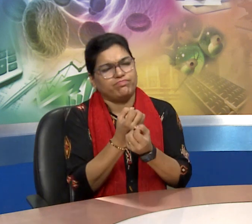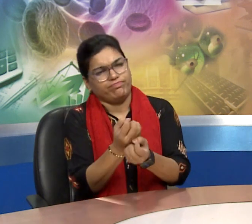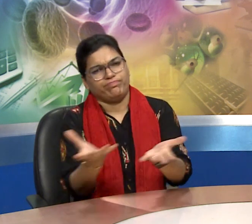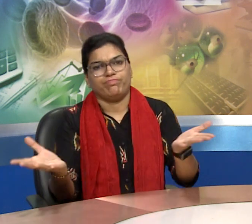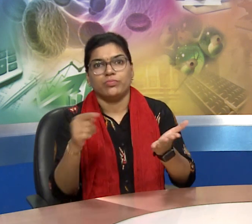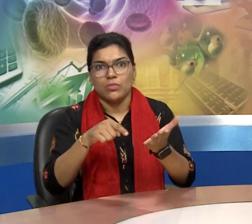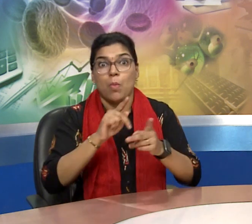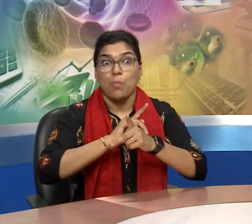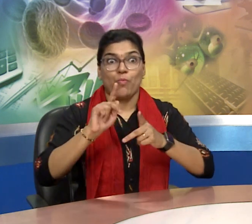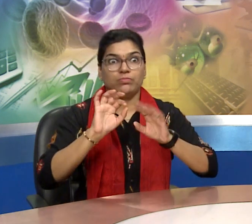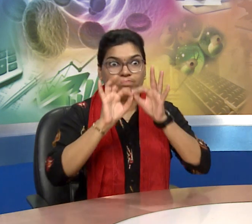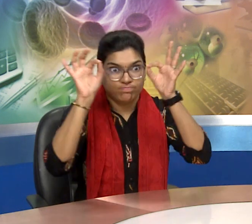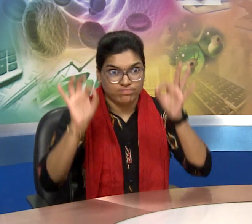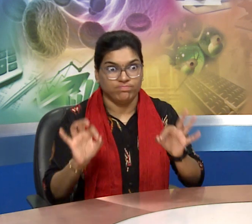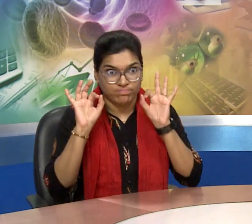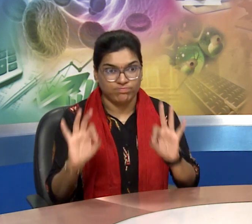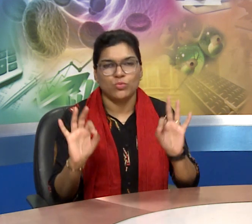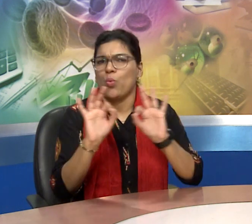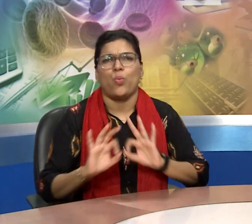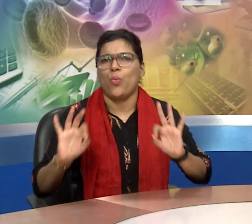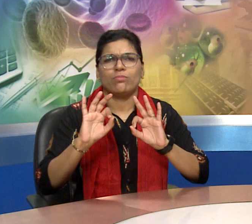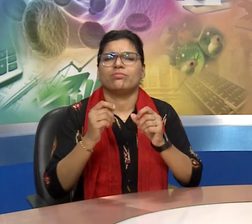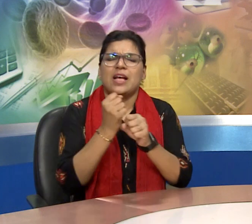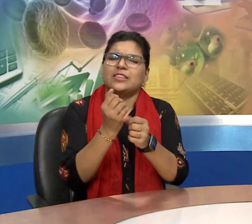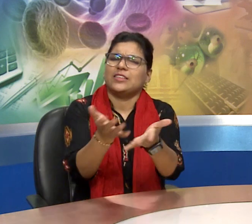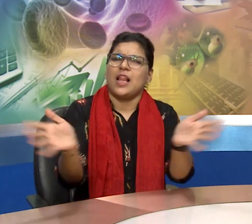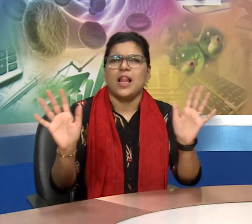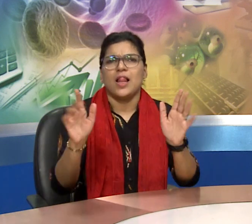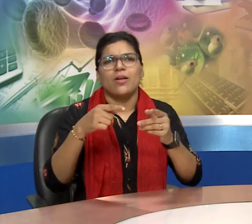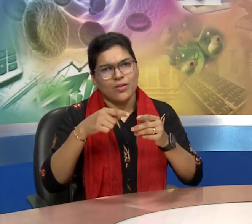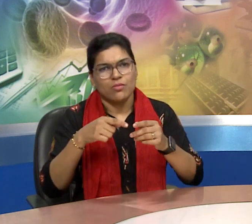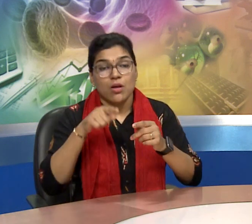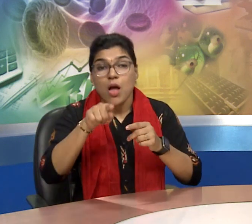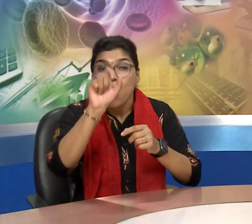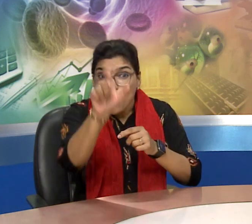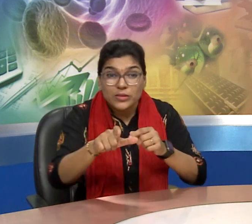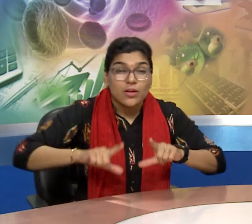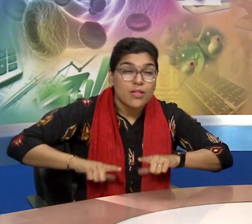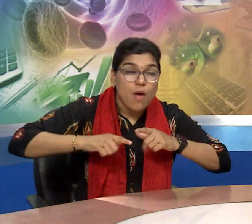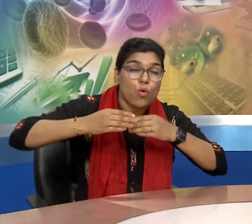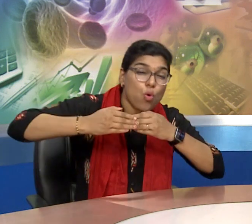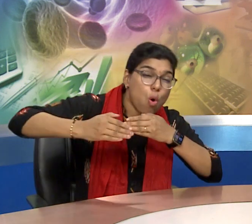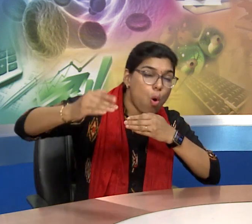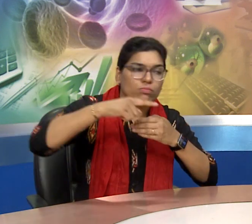Library is a place where every person, every member of the community can use